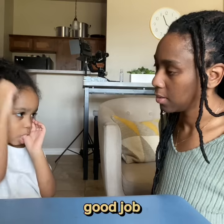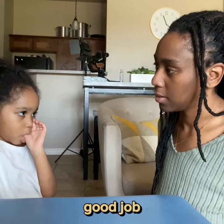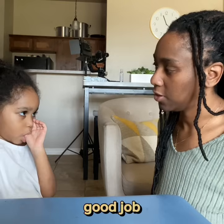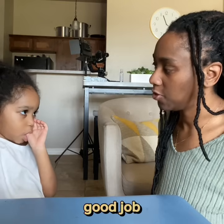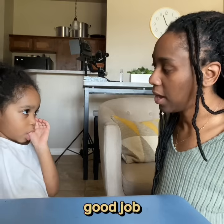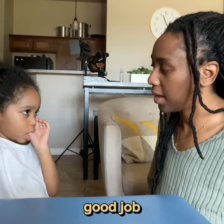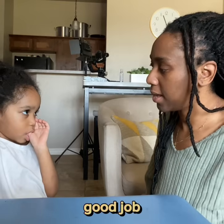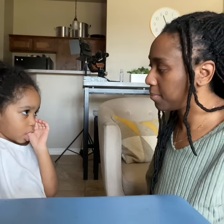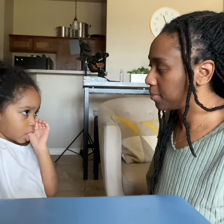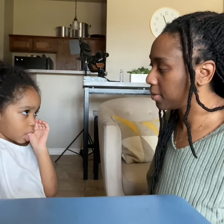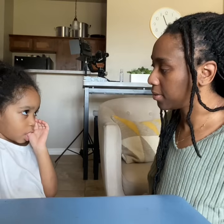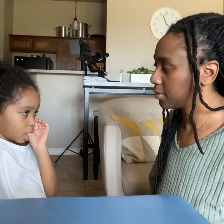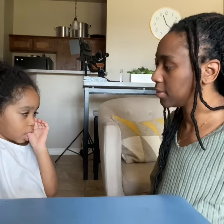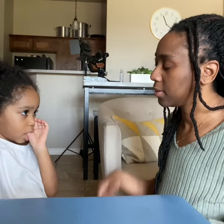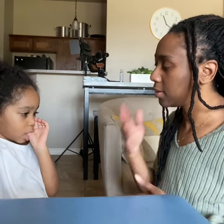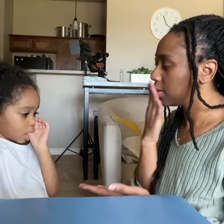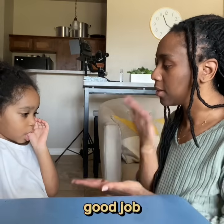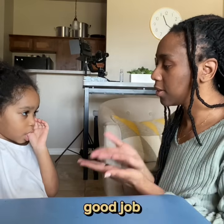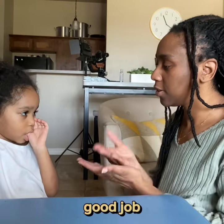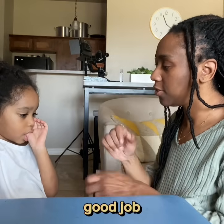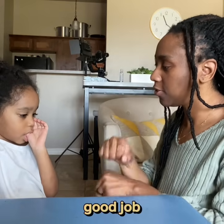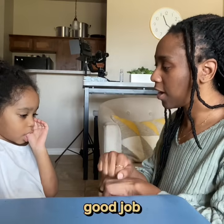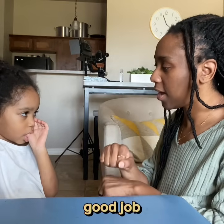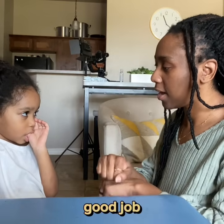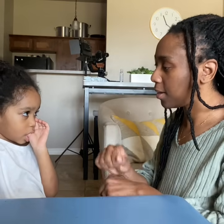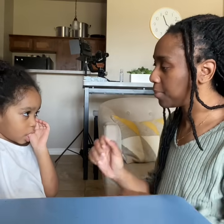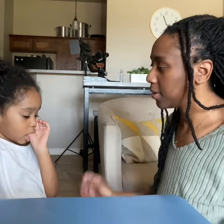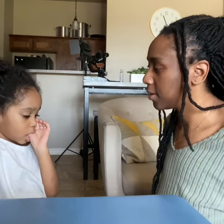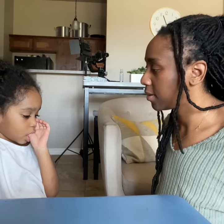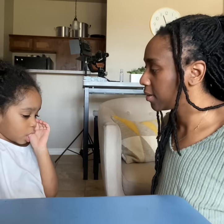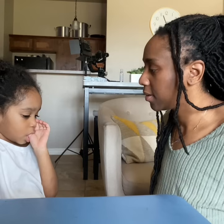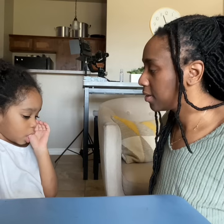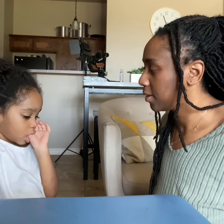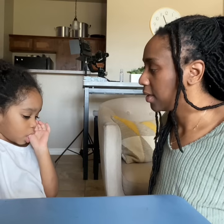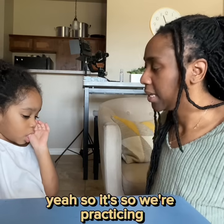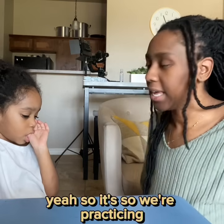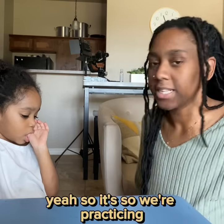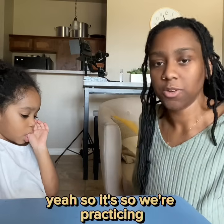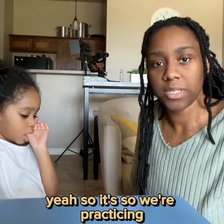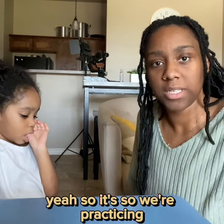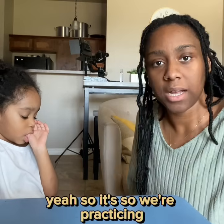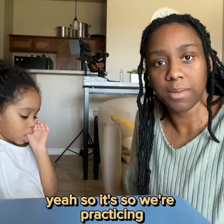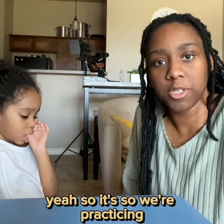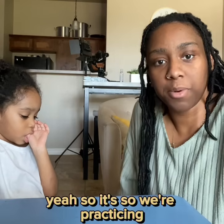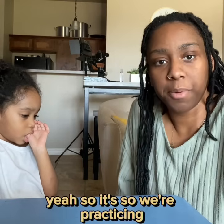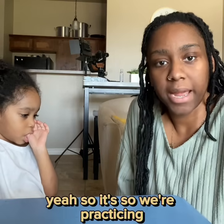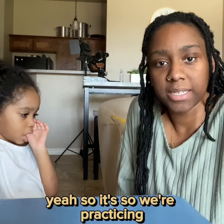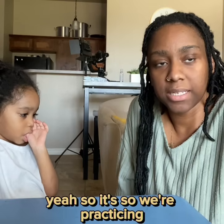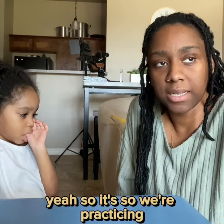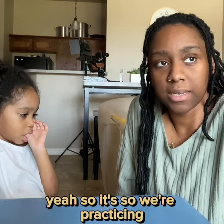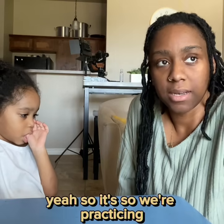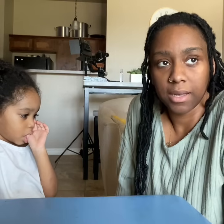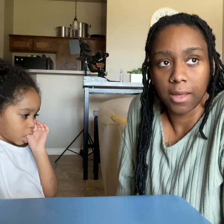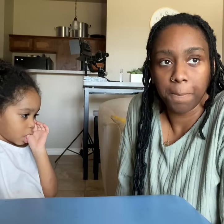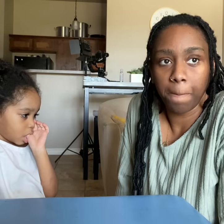Good job. Good job. Yeah, so it's so we're practicing